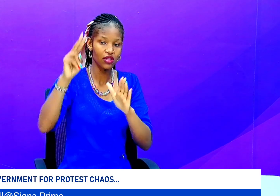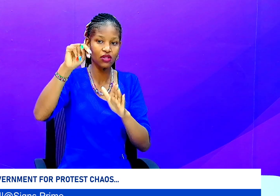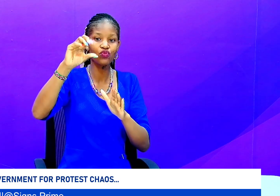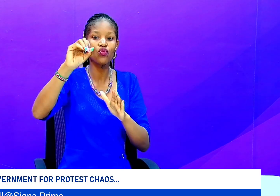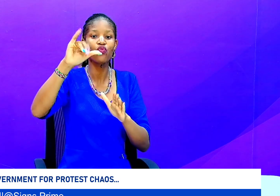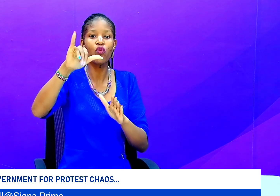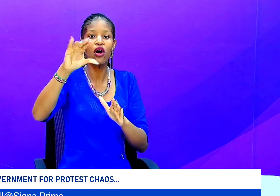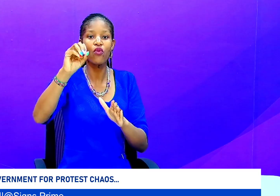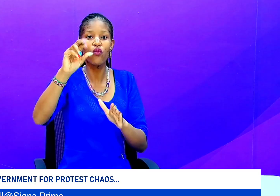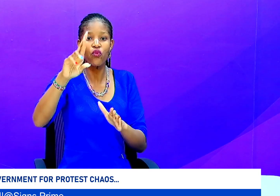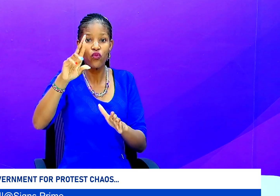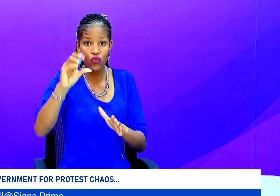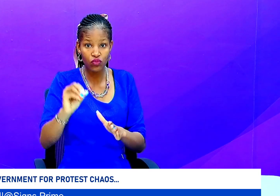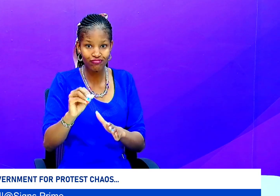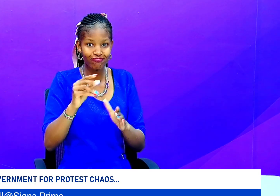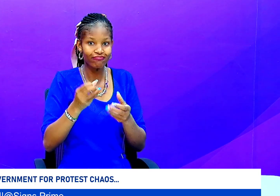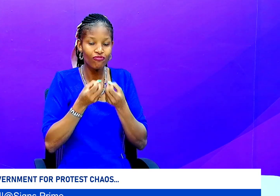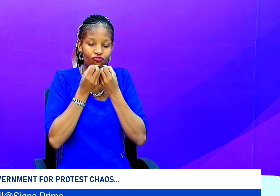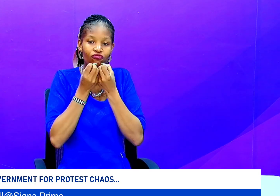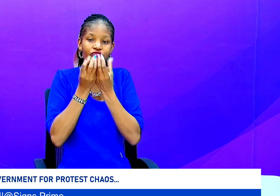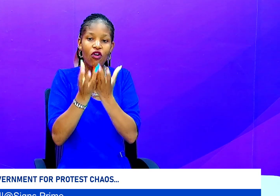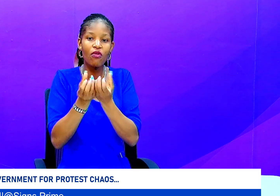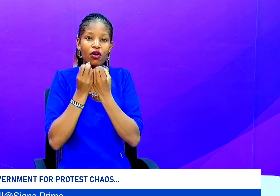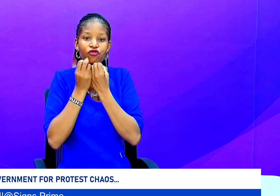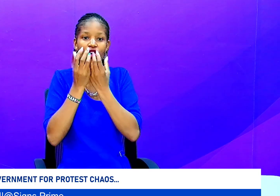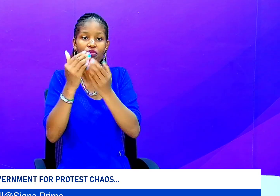Friday in Wanjigi Kiharu constituency,